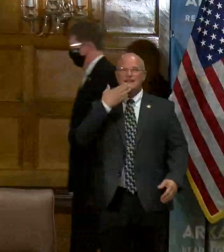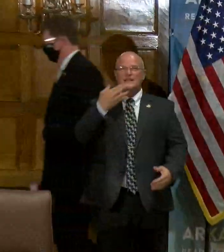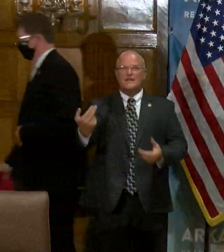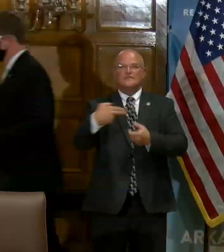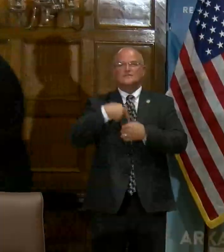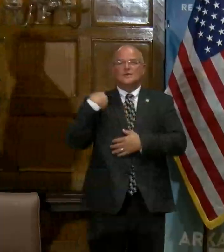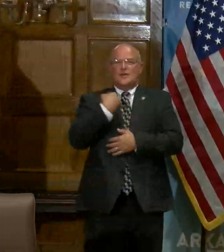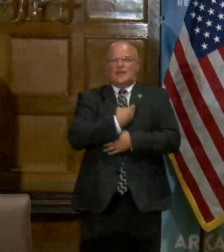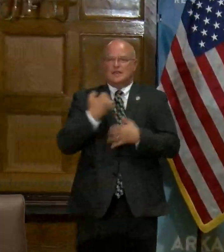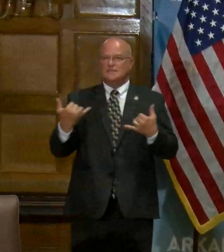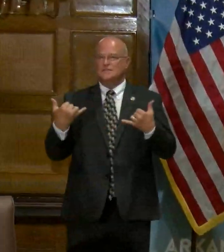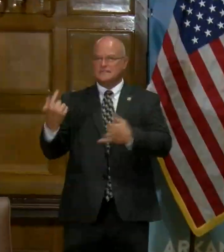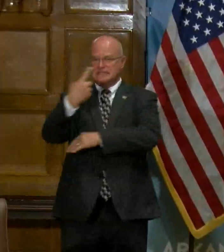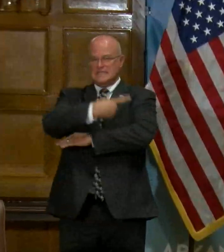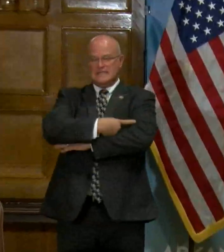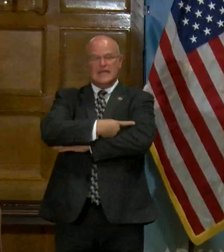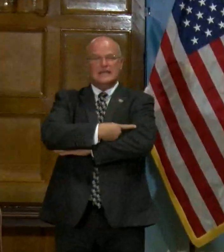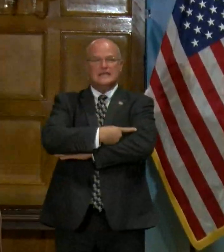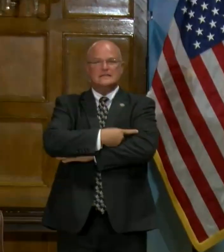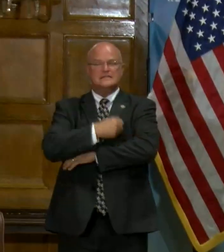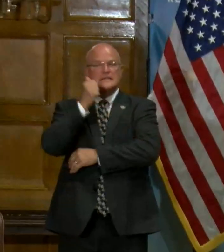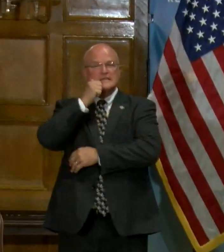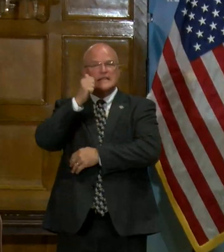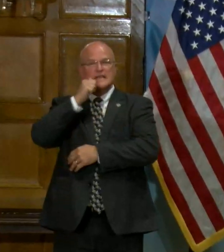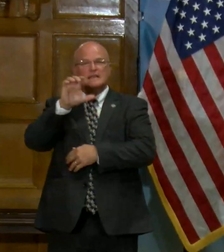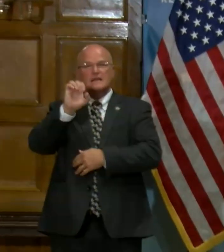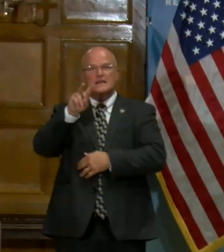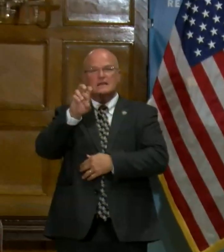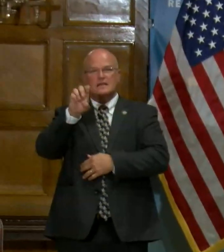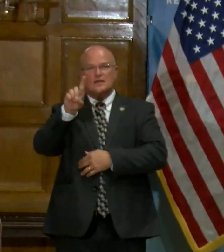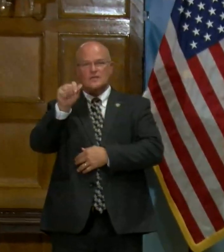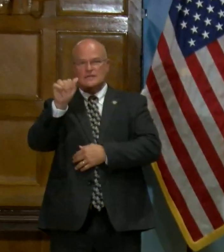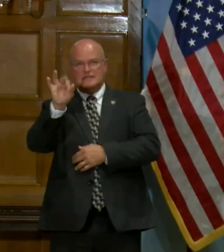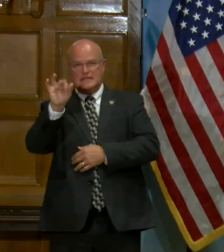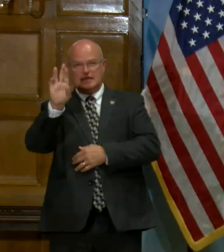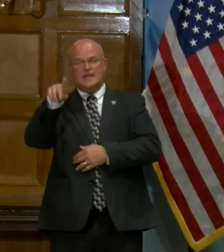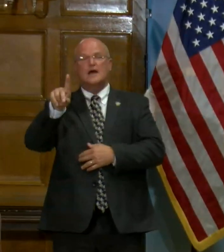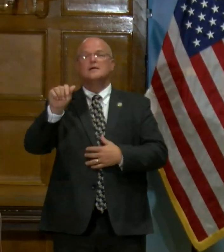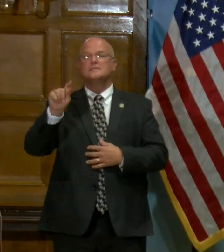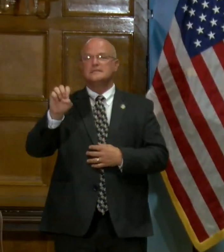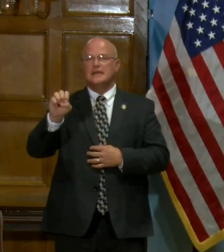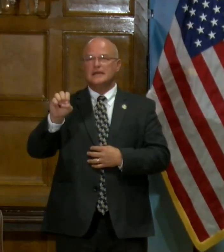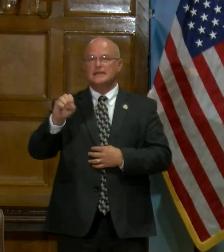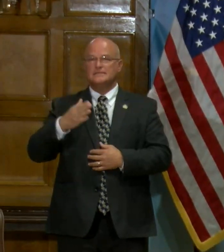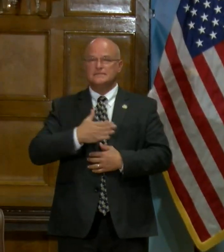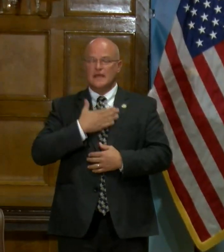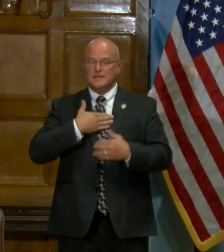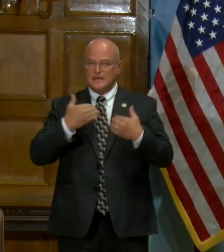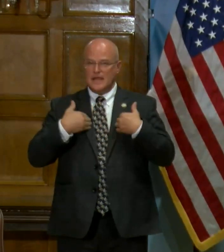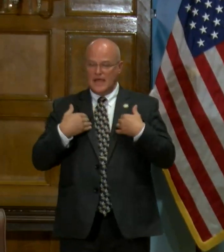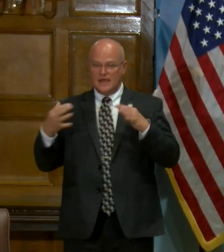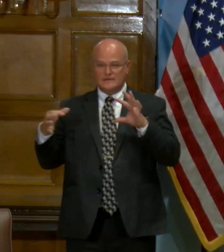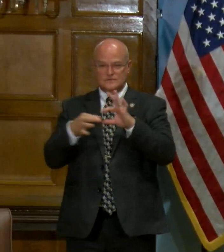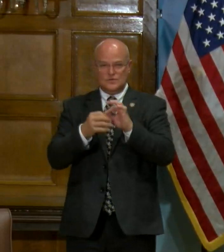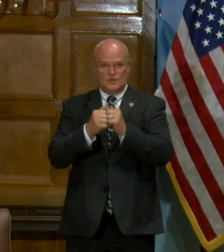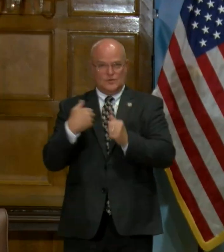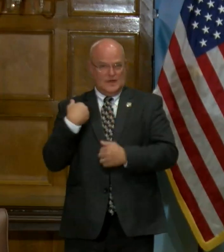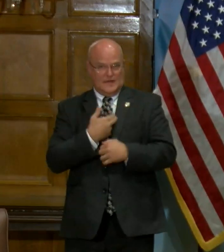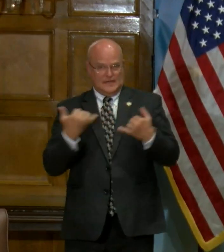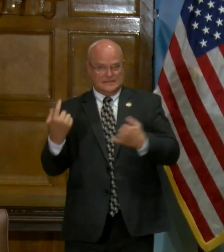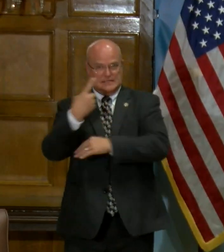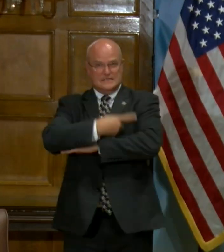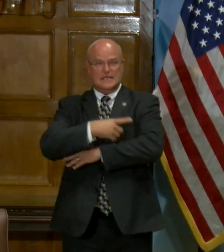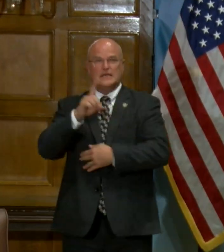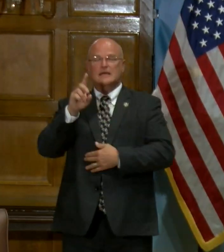Thank you for joining me for today's daily COVID-19 update. I'm pleased to be joined by